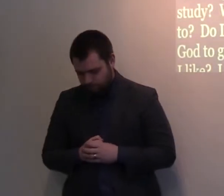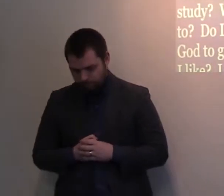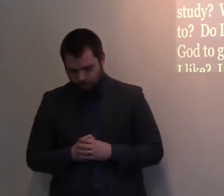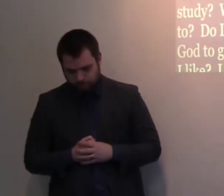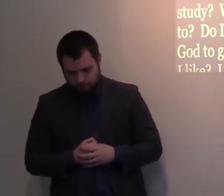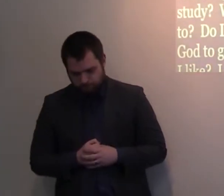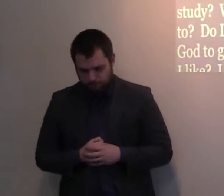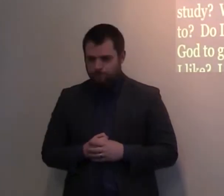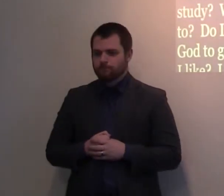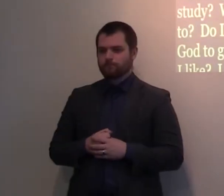I am a young person.